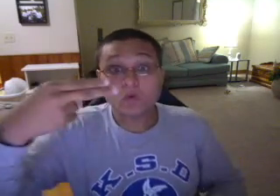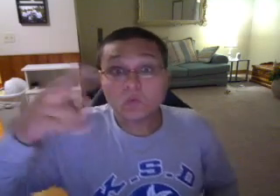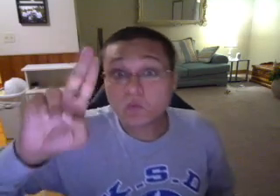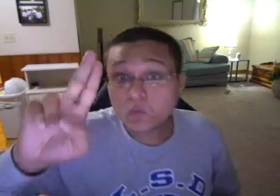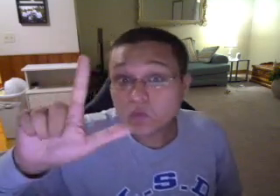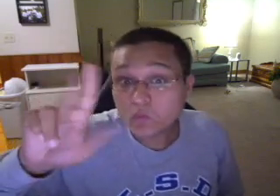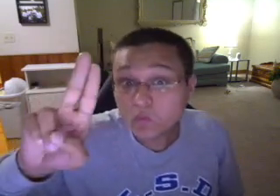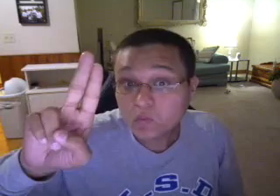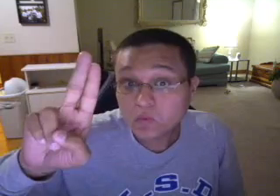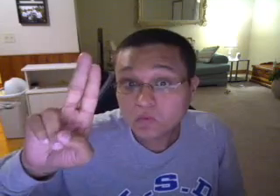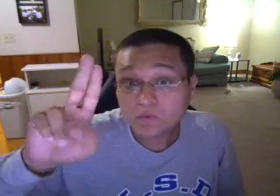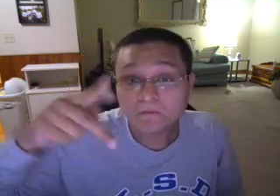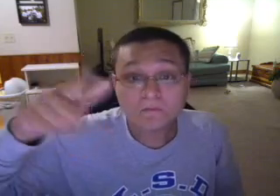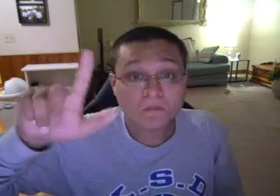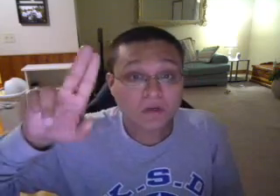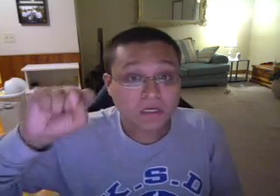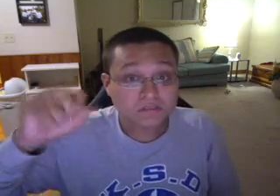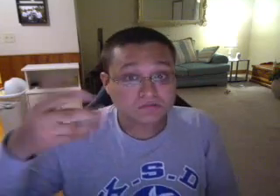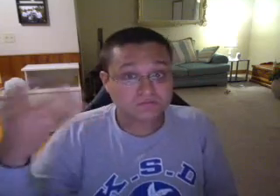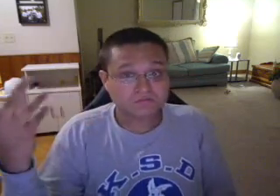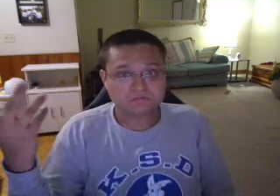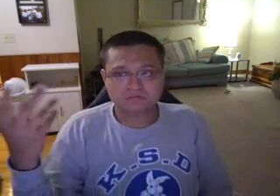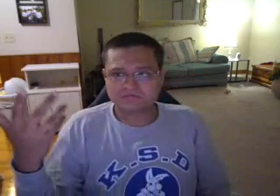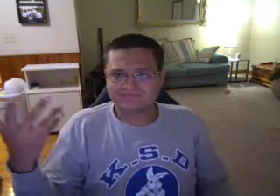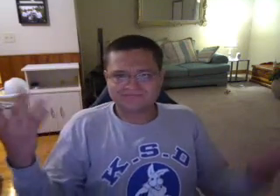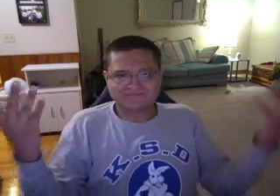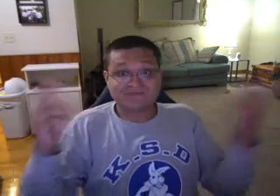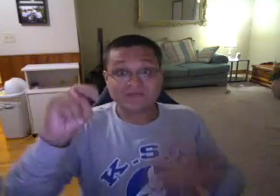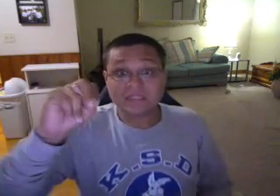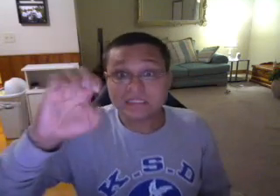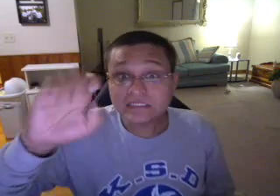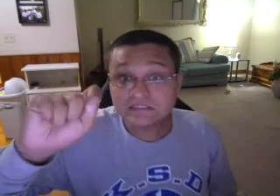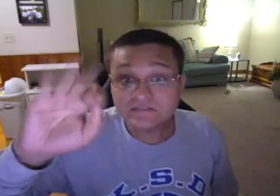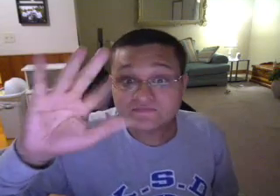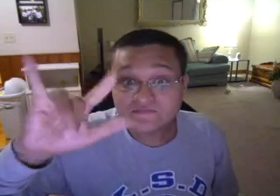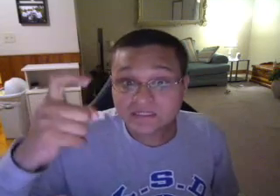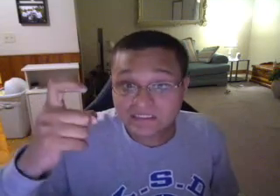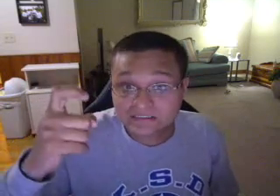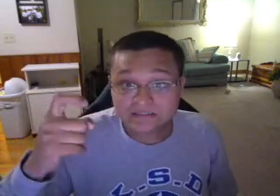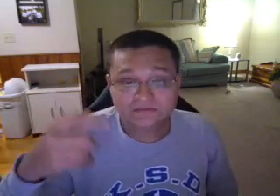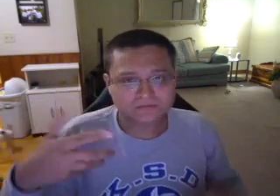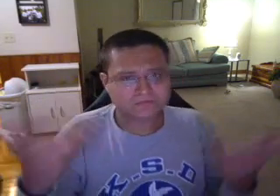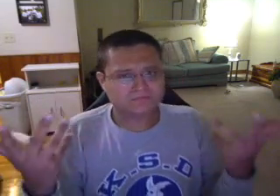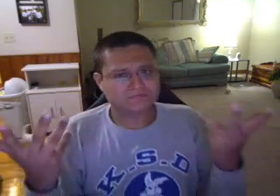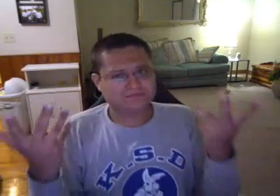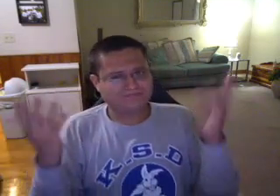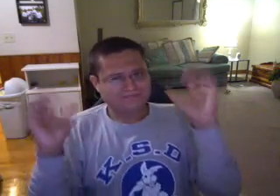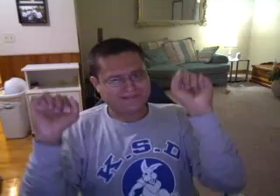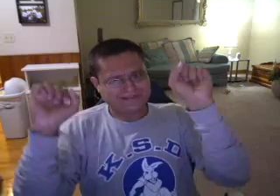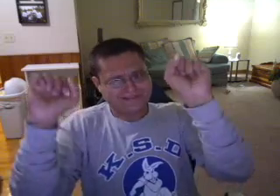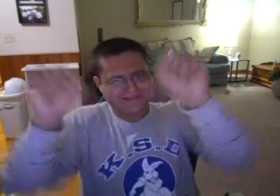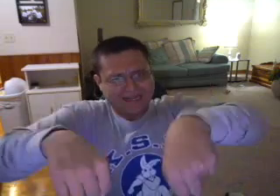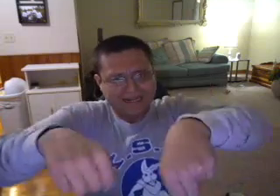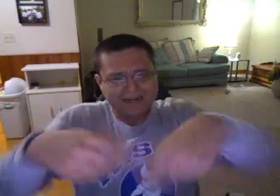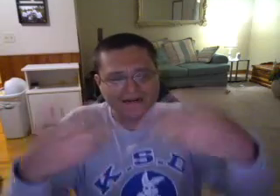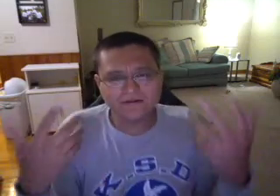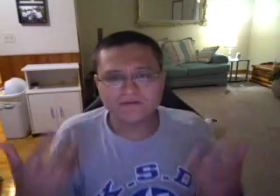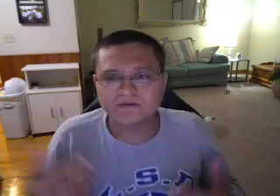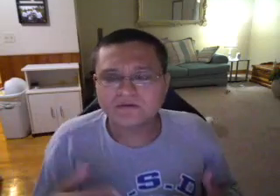pick a username that people can identify you with. I always say to use your real name. Make sure to add a picture to your profile. I can't say this enough. It